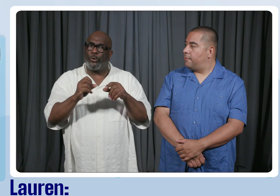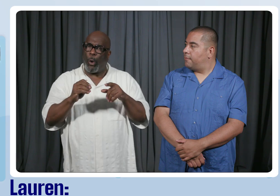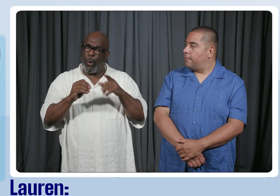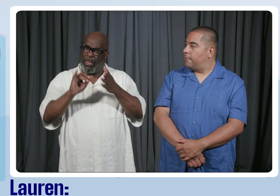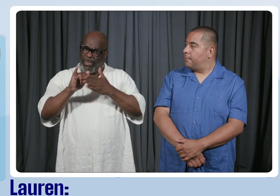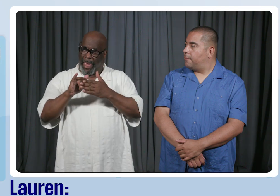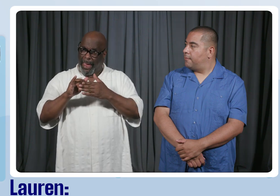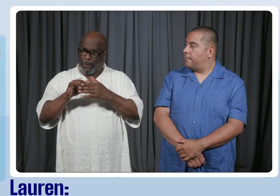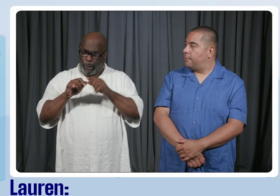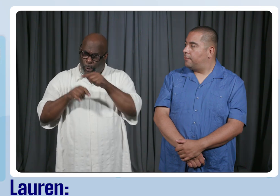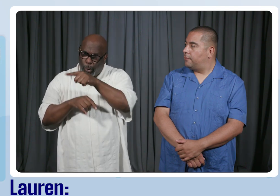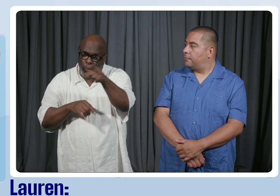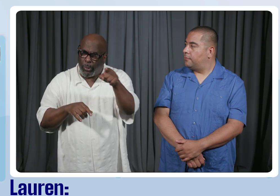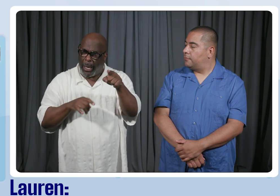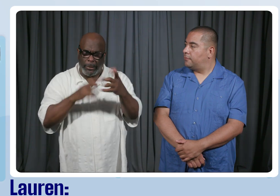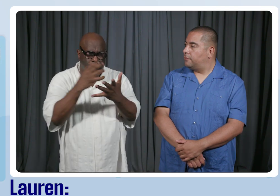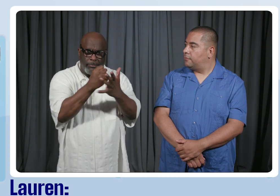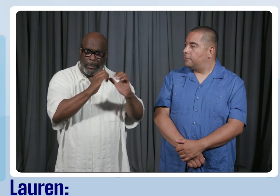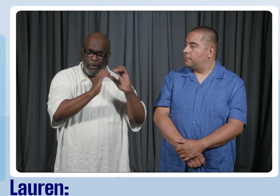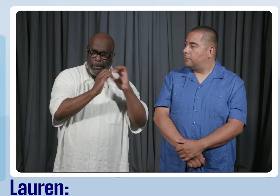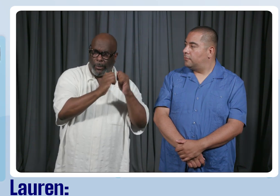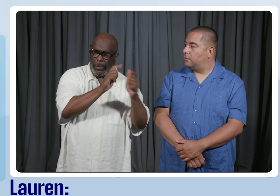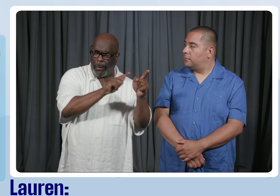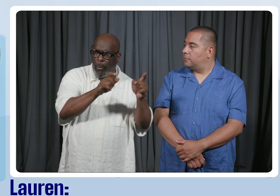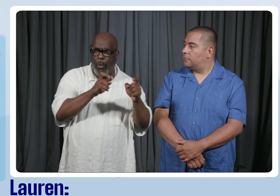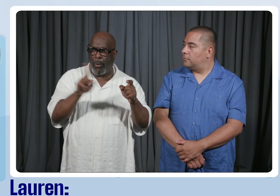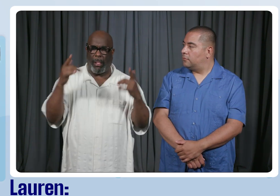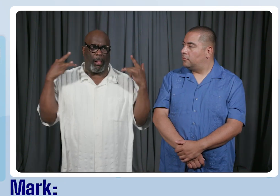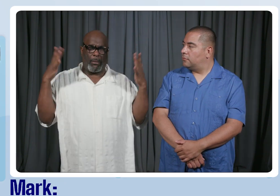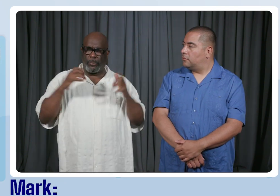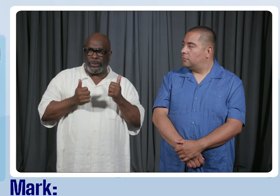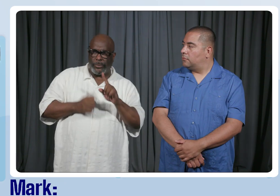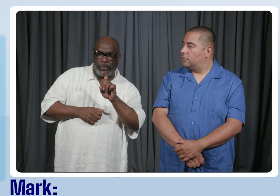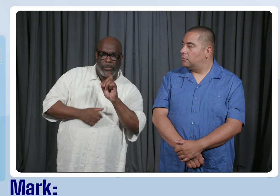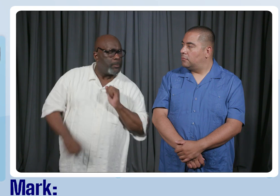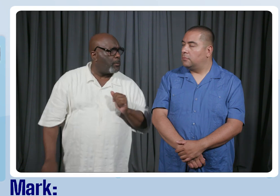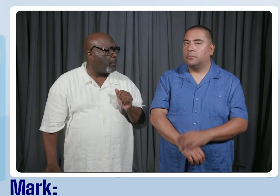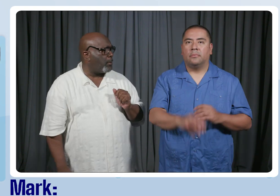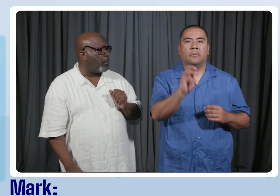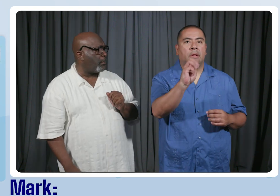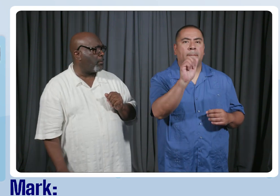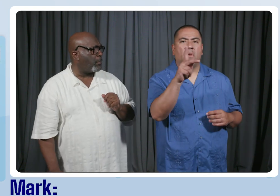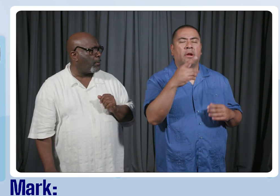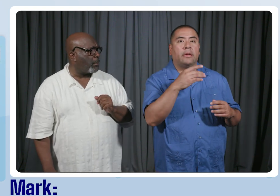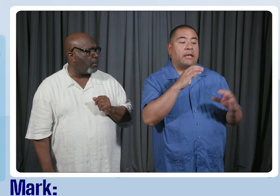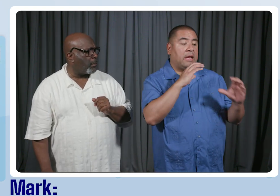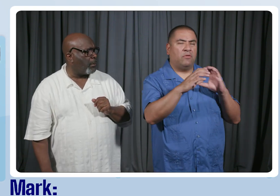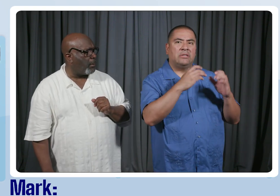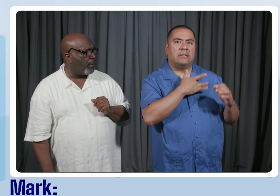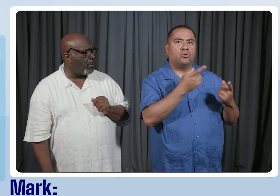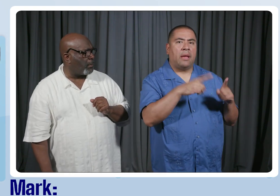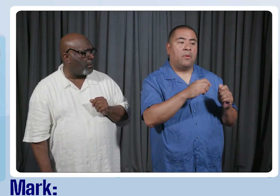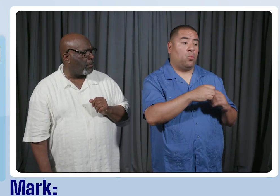have with the landlord directly, or is that not something that you do? The conversation typically happens with the client